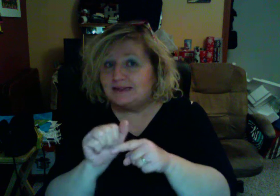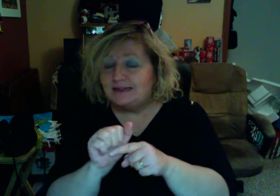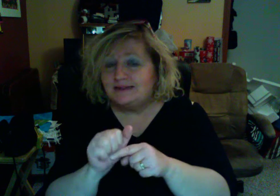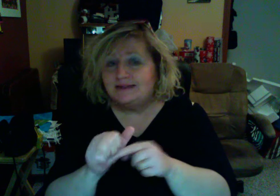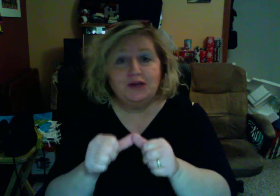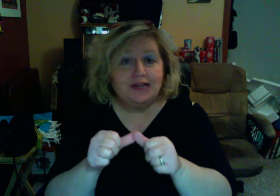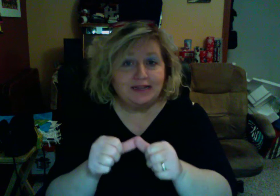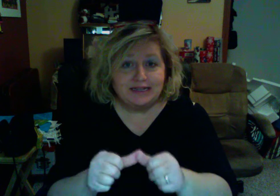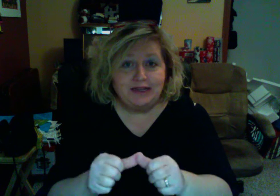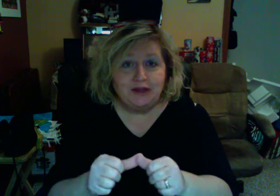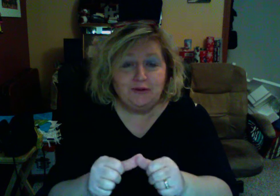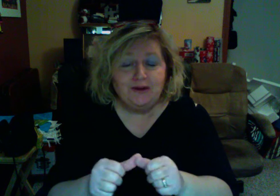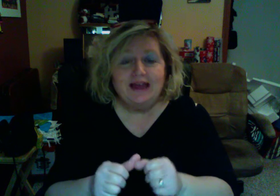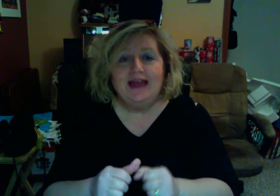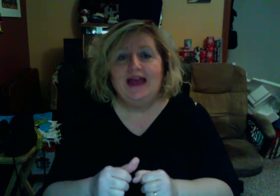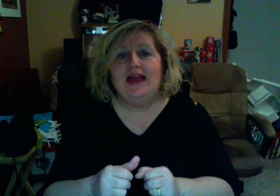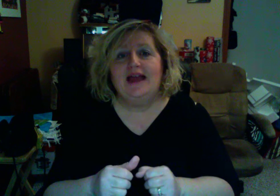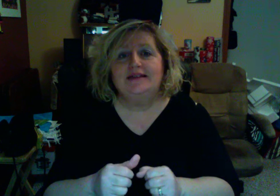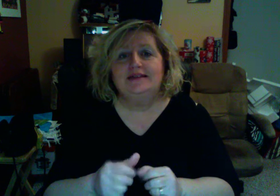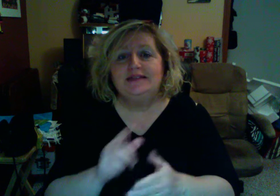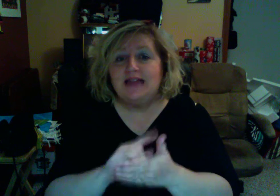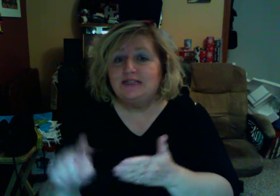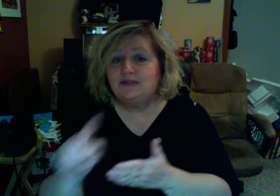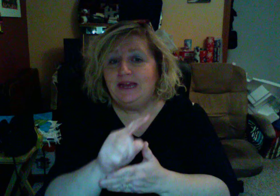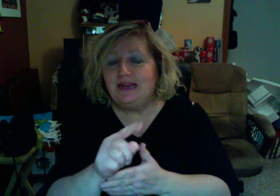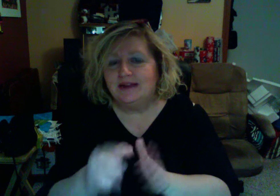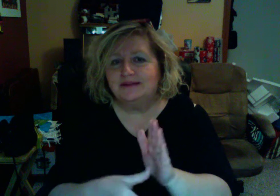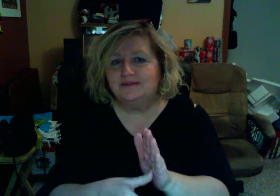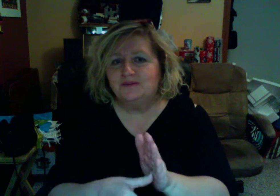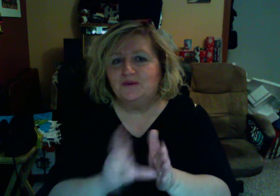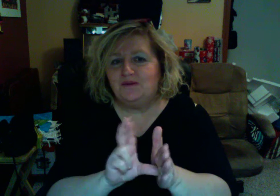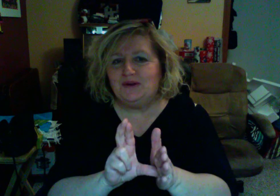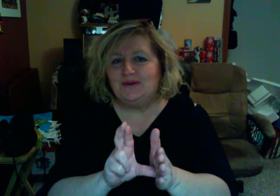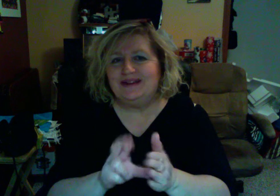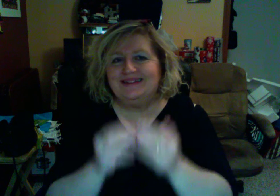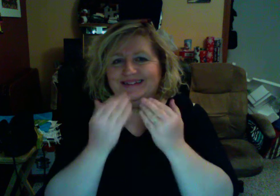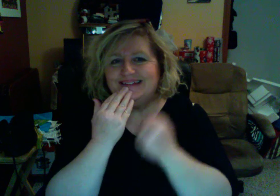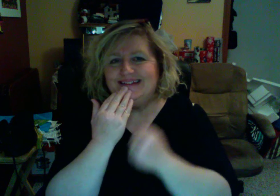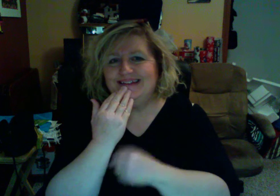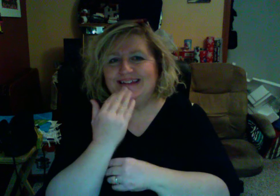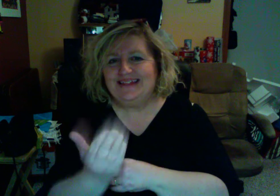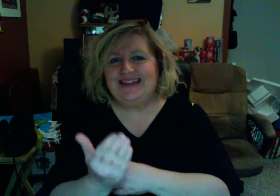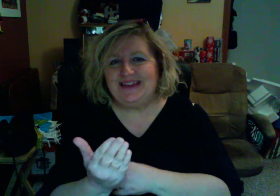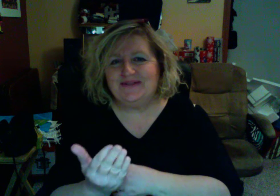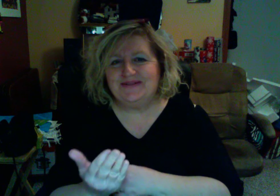practice, and then you can continue. And next week, review. Thank you.